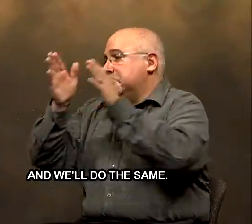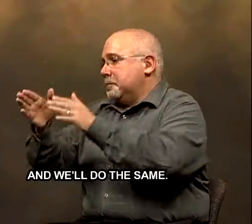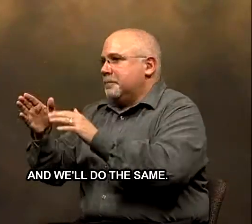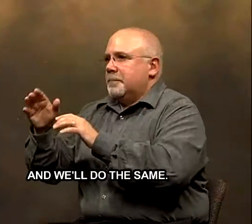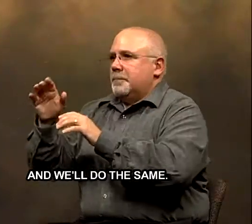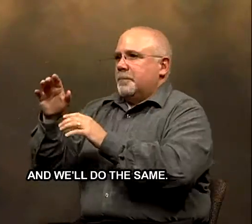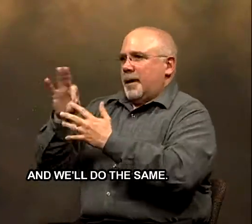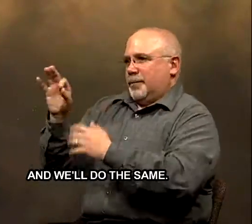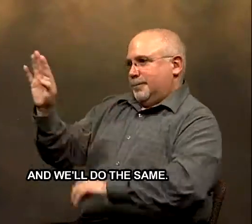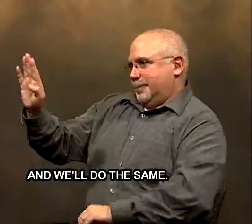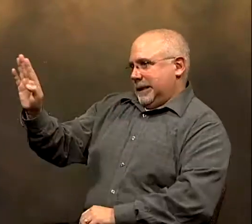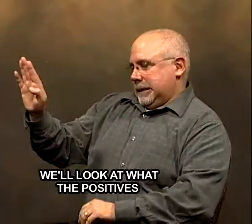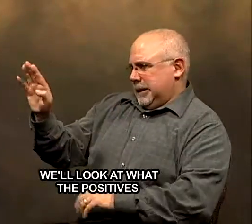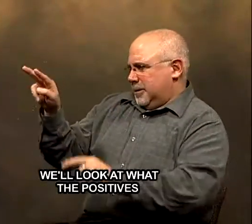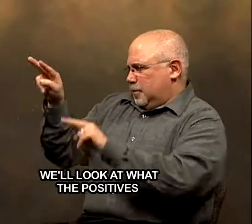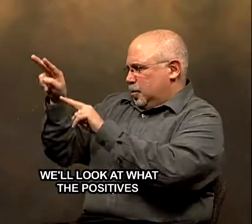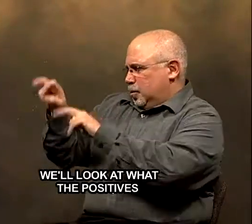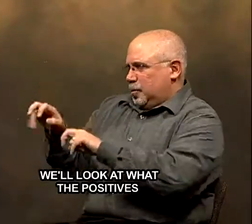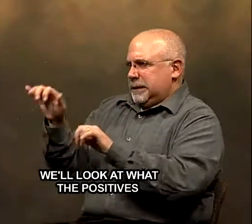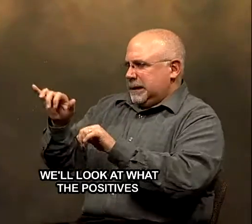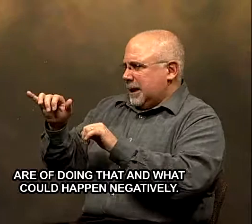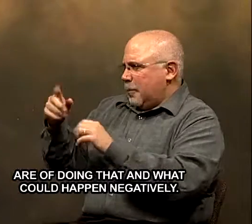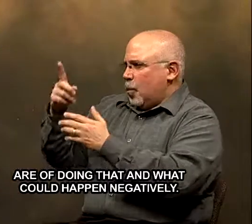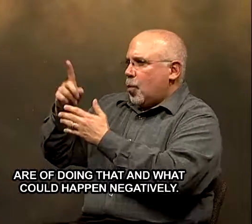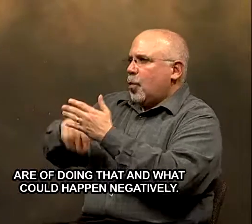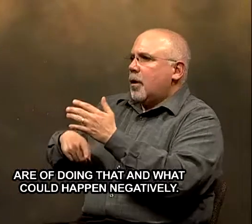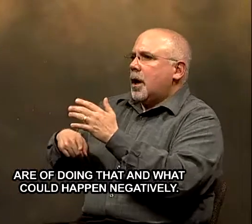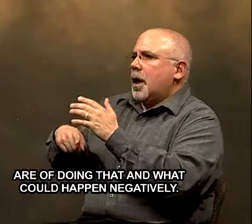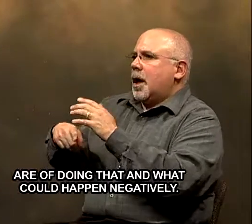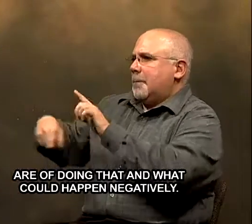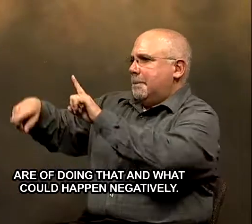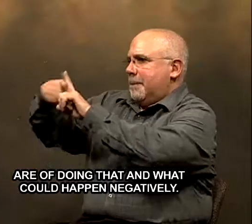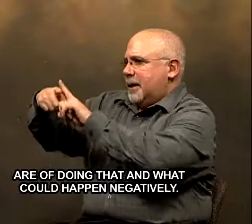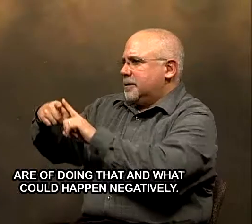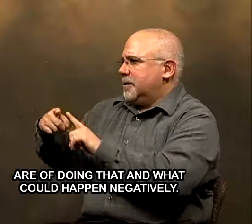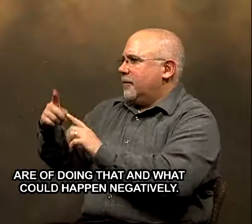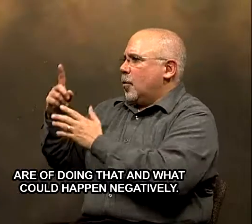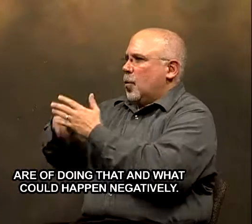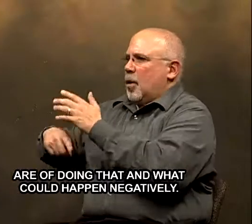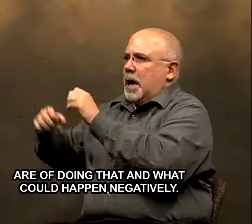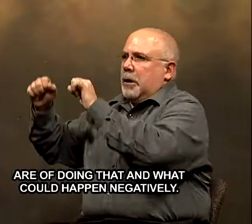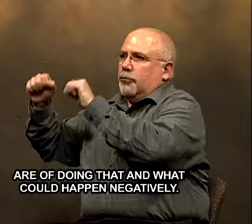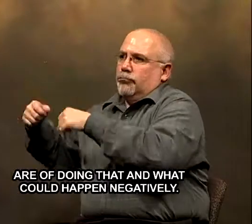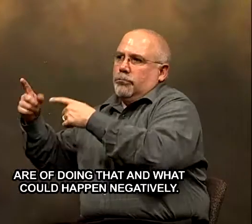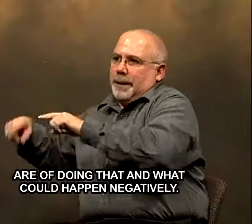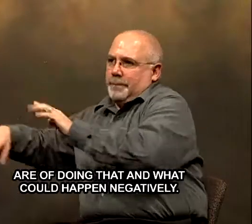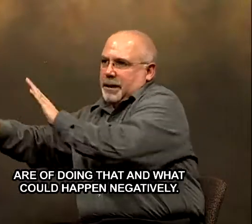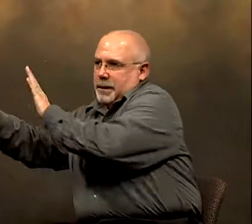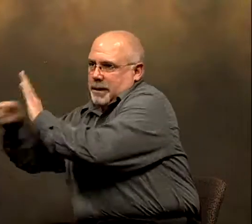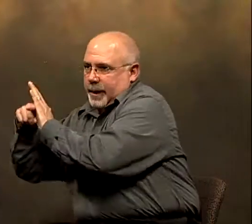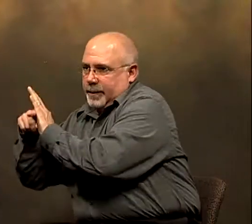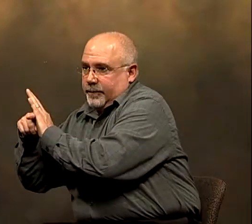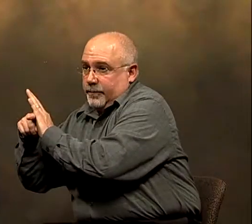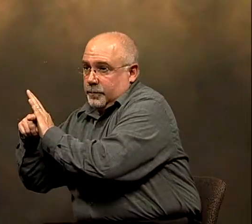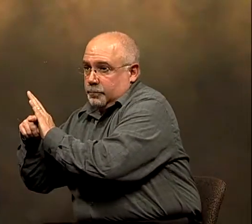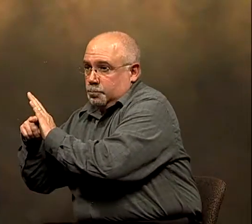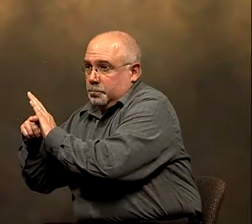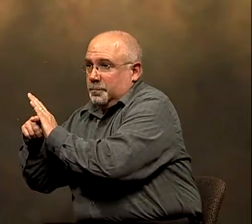B and we'll do the same. We'll look at what the positives are of doing that and what could happen negatively.